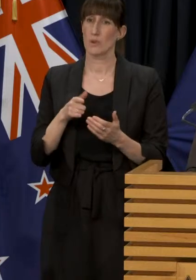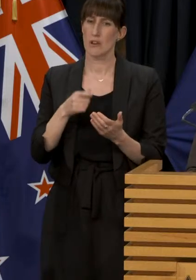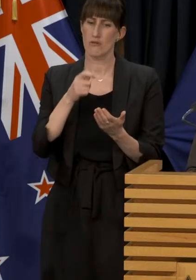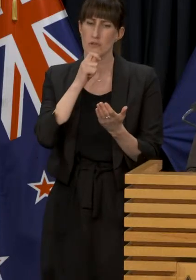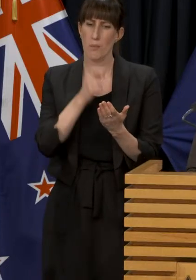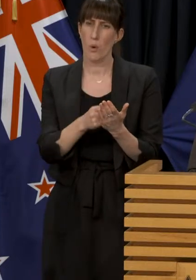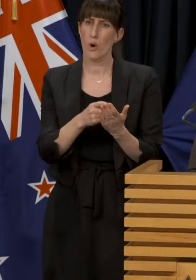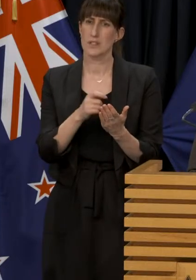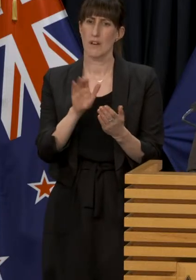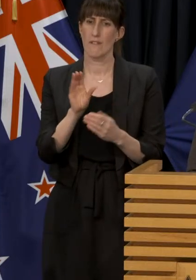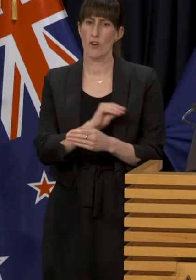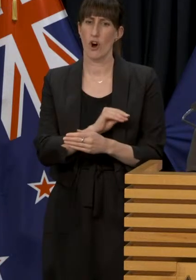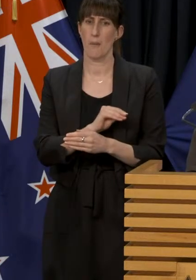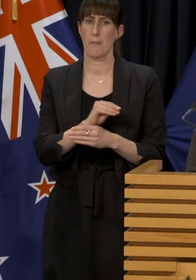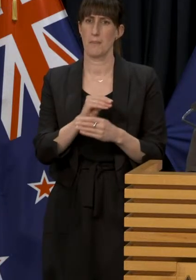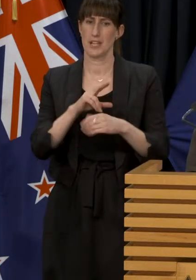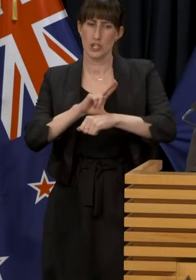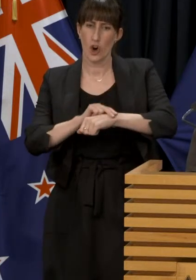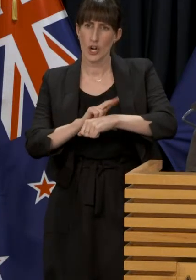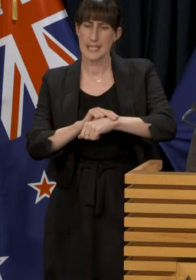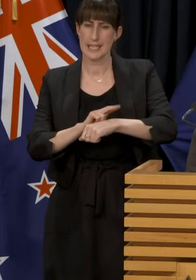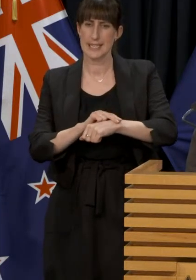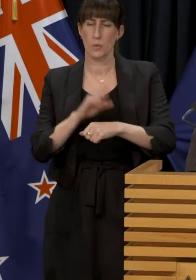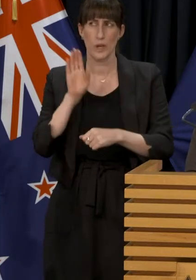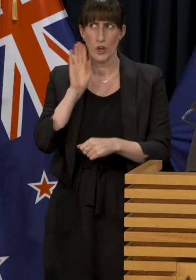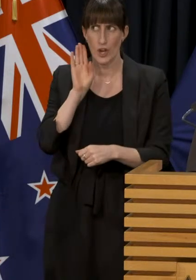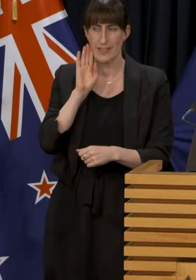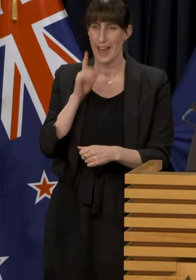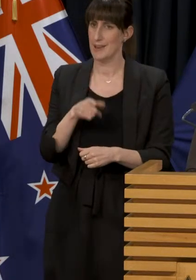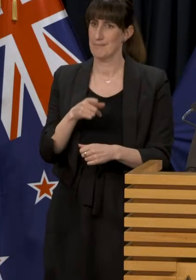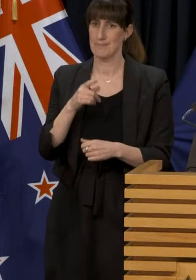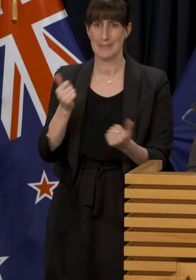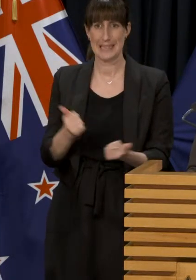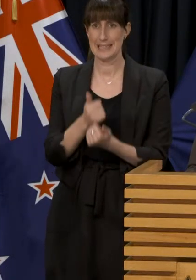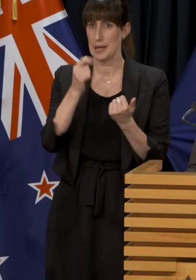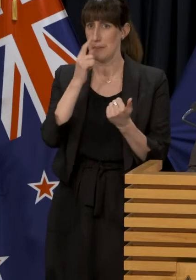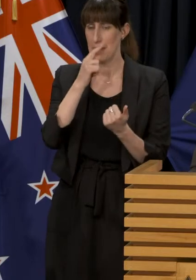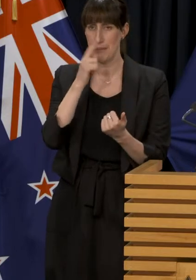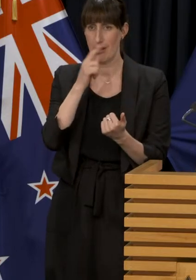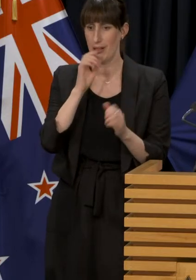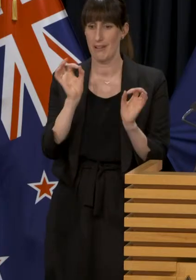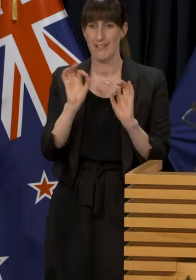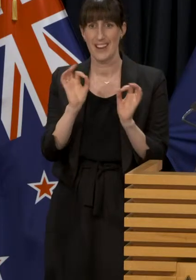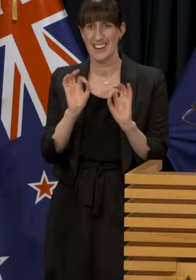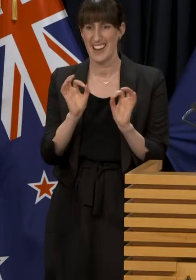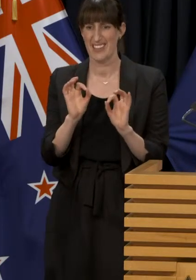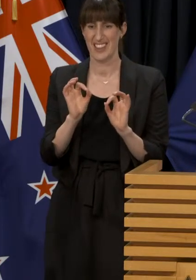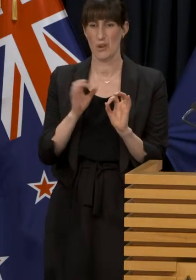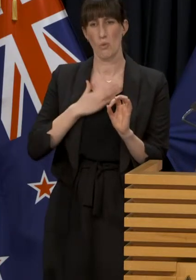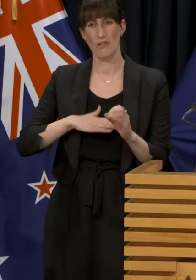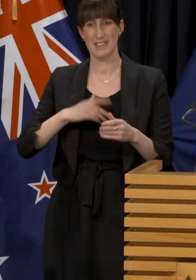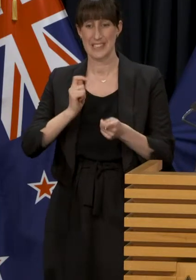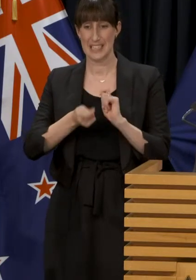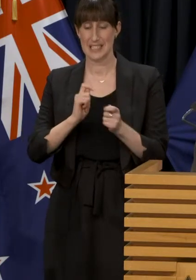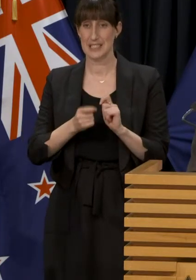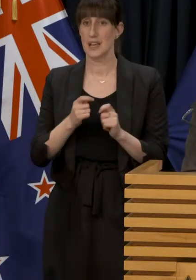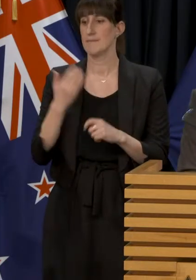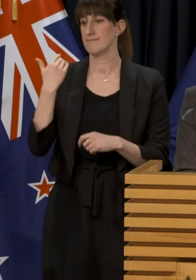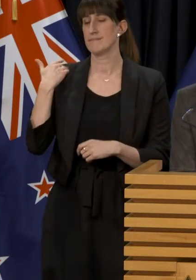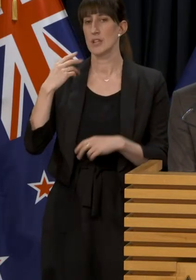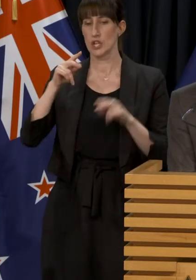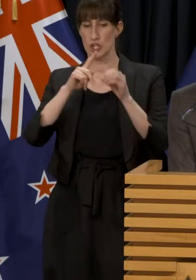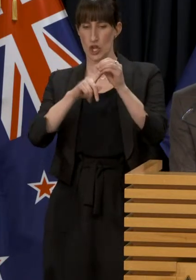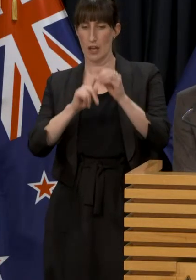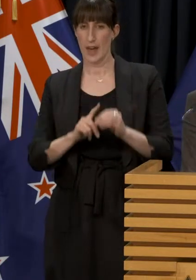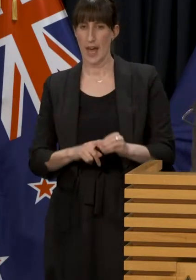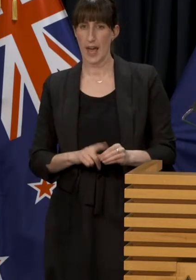that people are not getting tested if they have symptoms. This was a survey done of 800 New Zealanders in late July, and